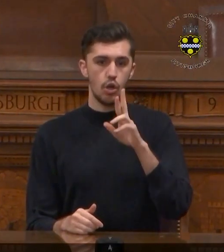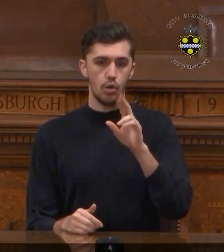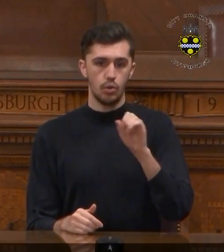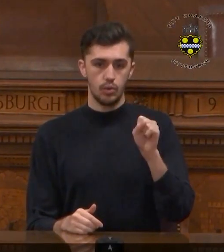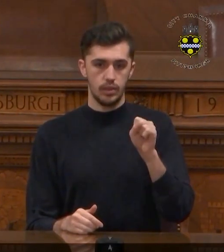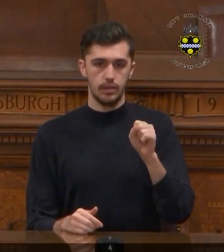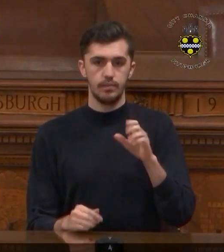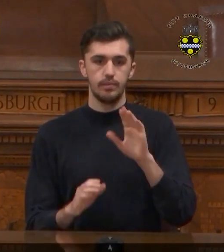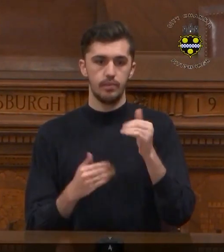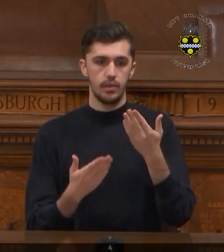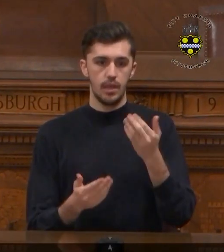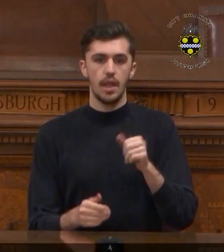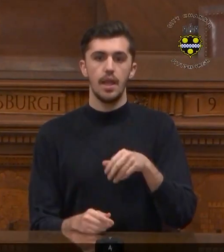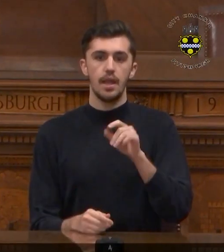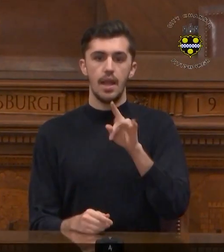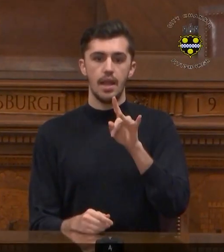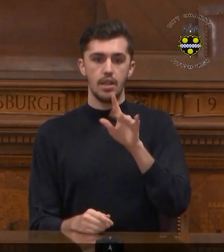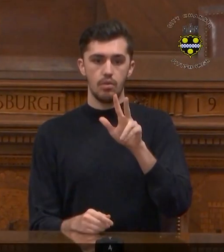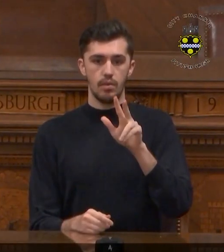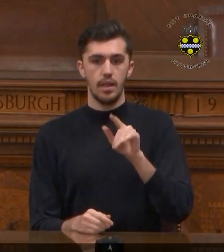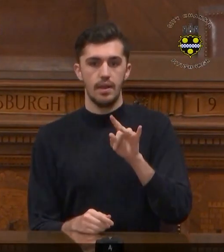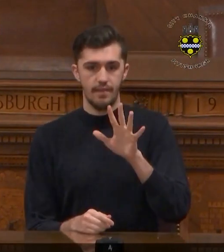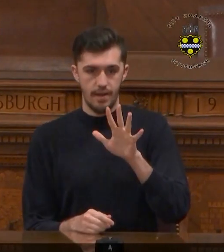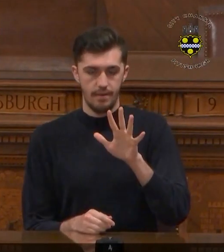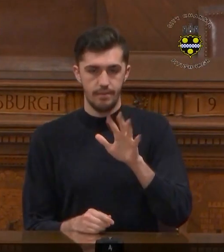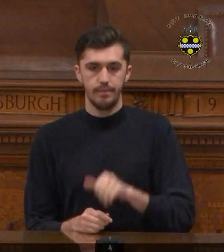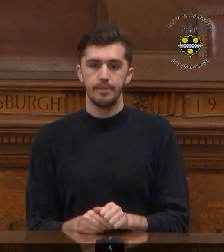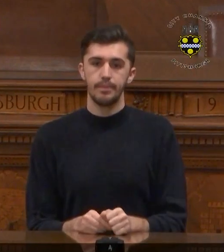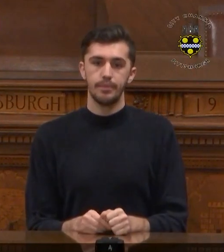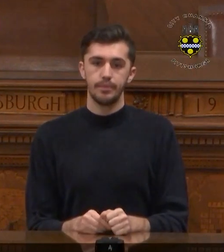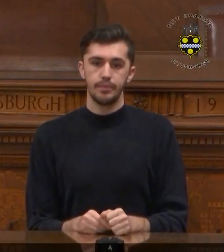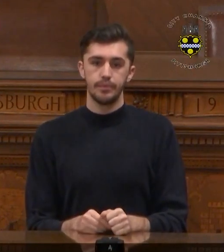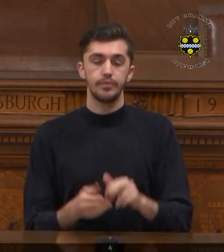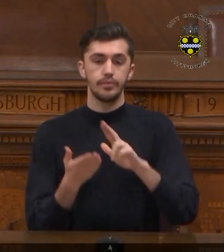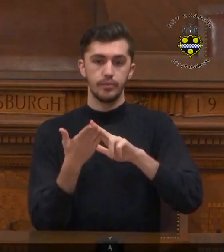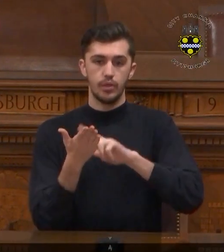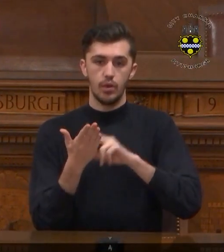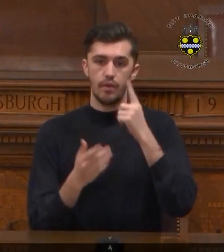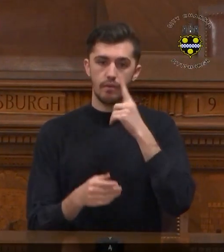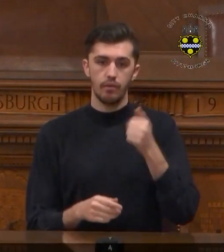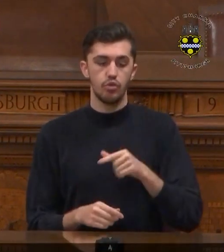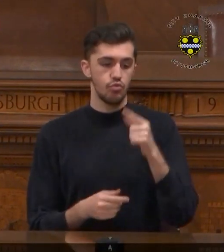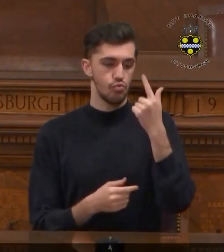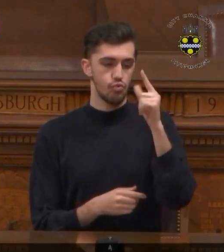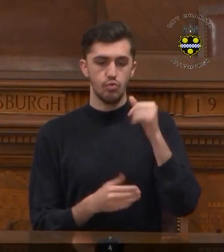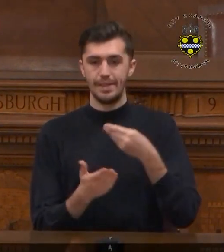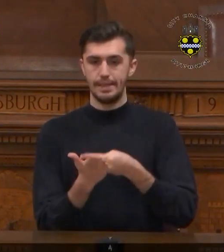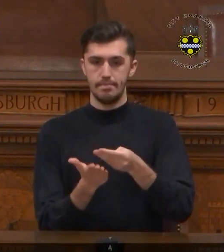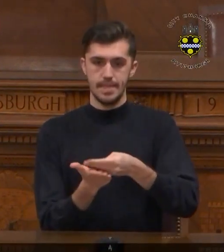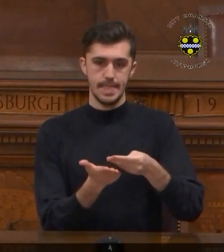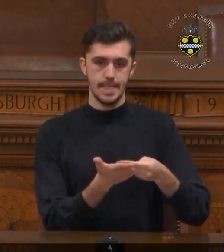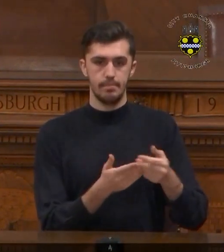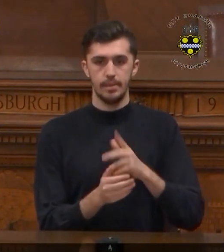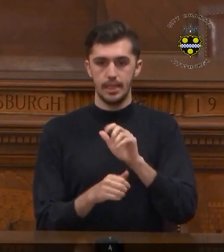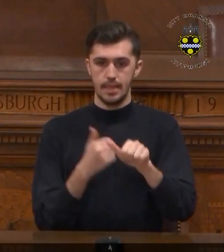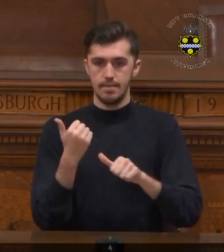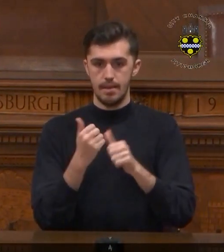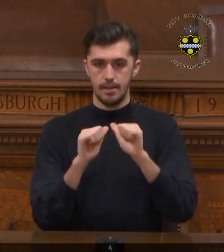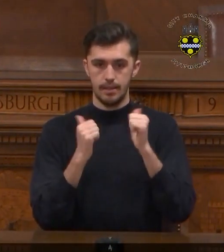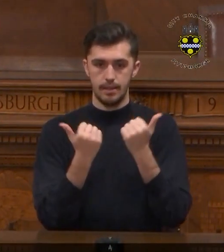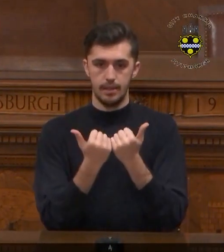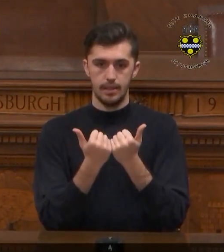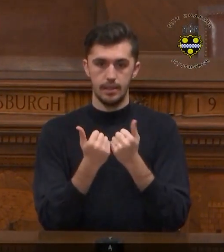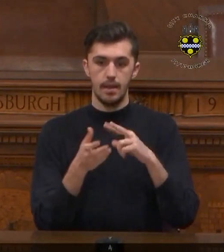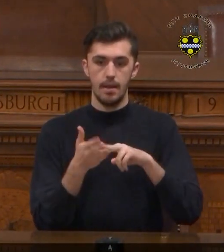2385, resolution providing for an agreement or contract with the Green Building Alliance for the purposes of incorporating